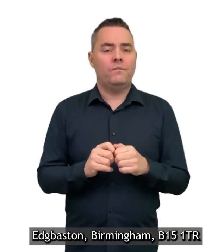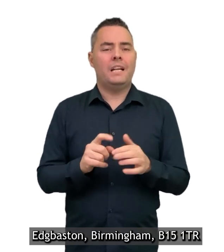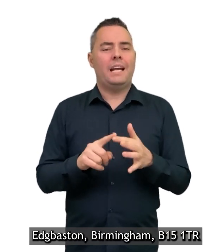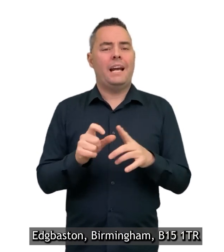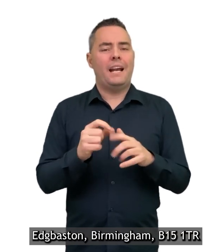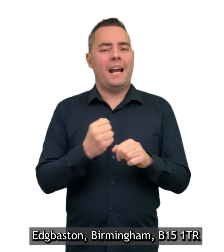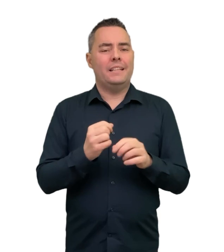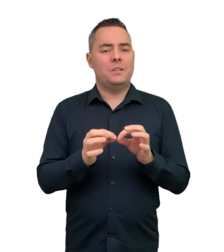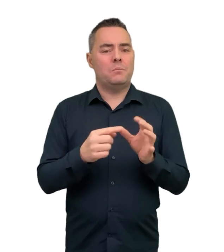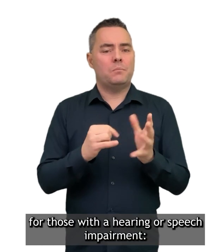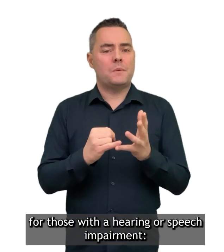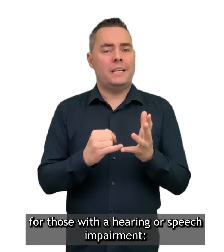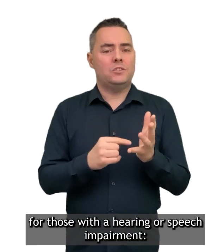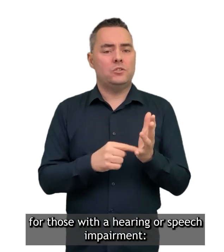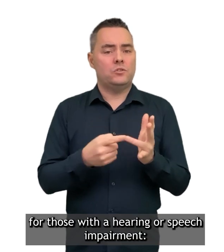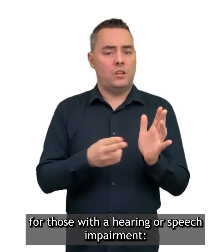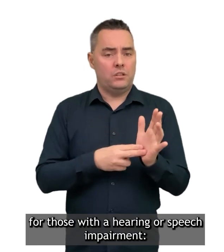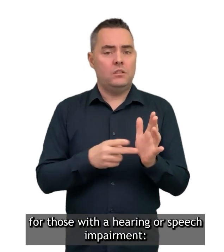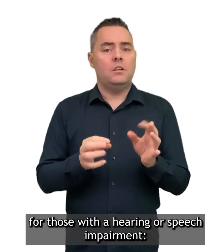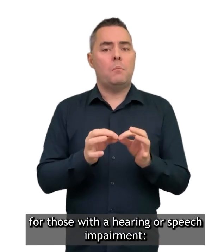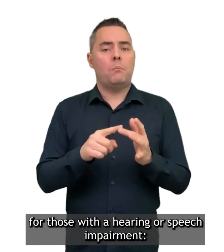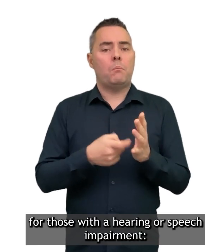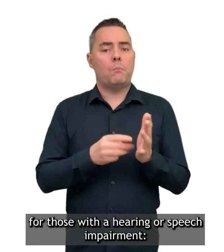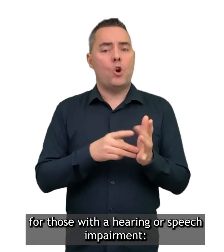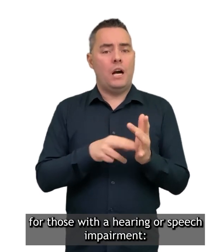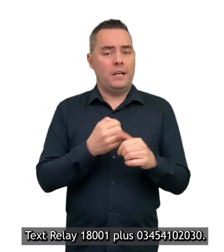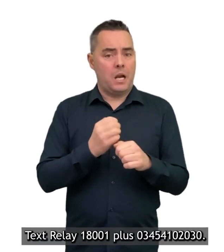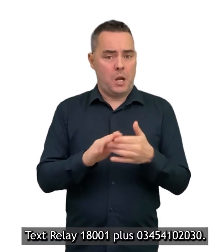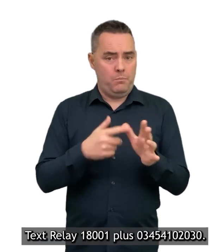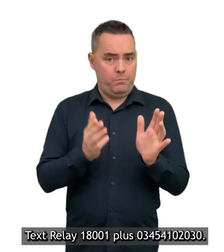B151TR. For those with a hearing or speech impairment, text relay